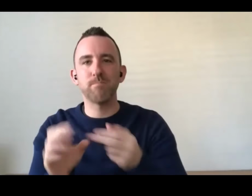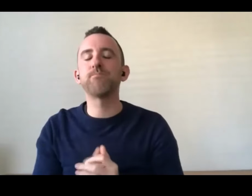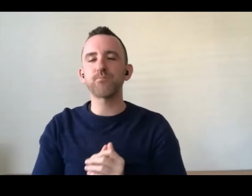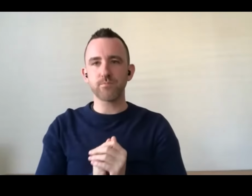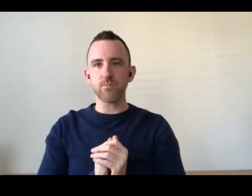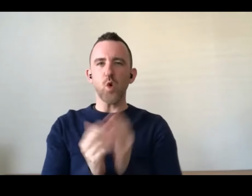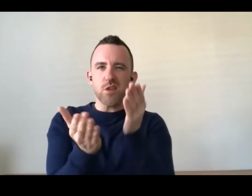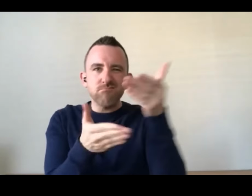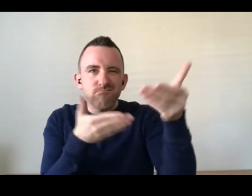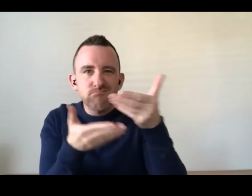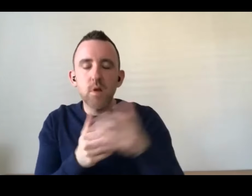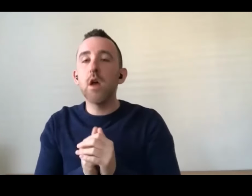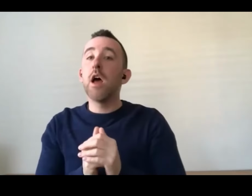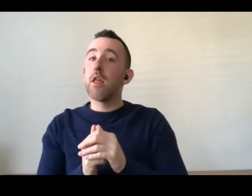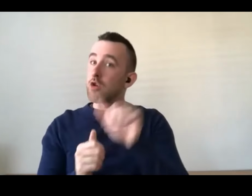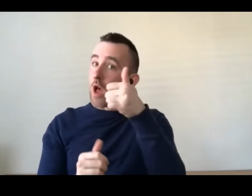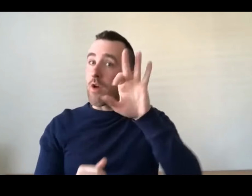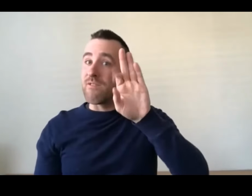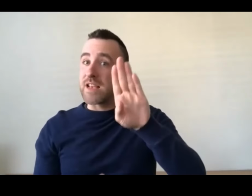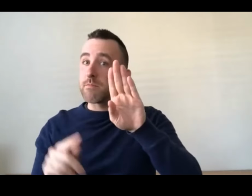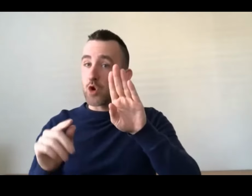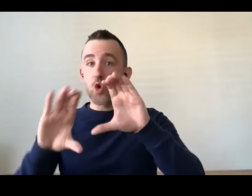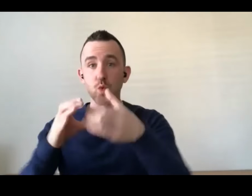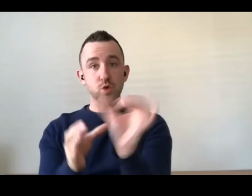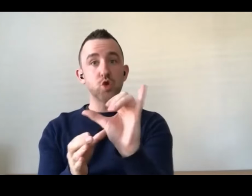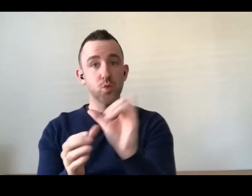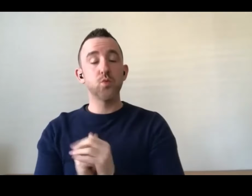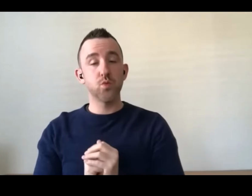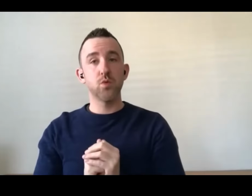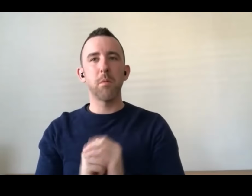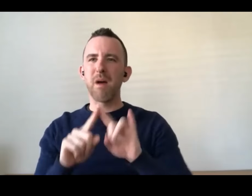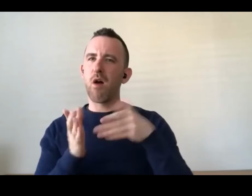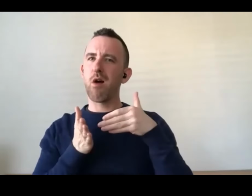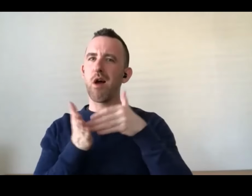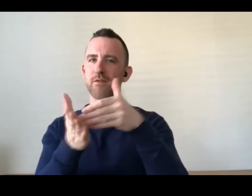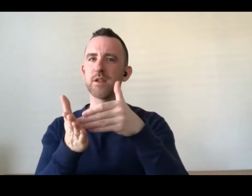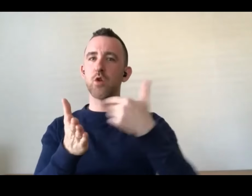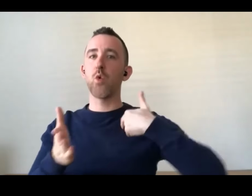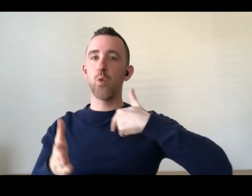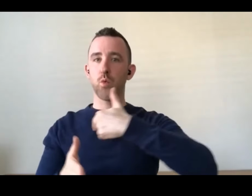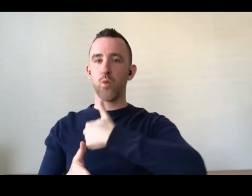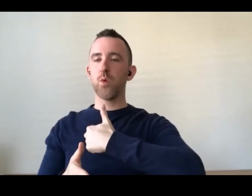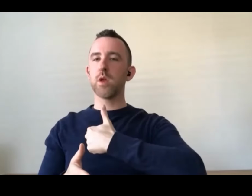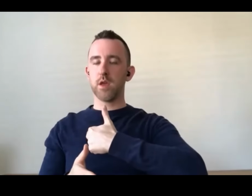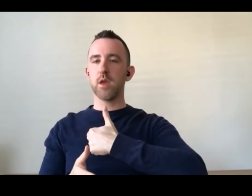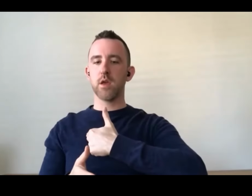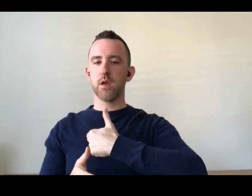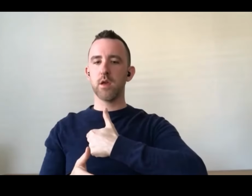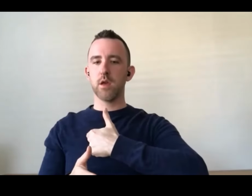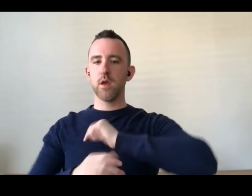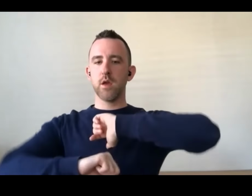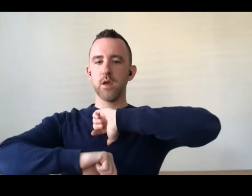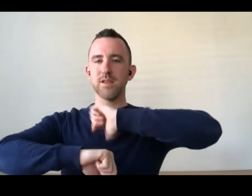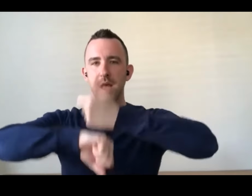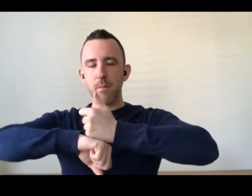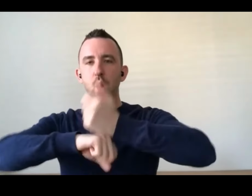well. You're free to go find teams there too. But a lot of times we will, we'll put up a post and you'll